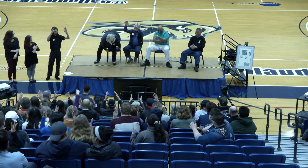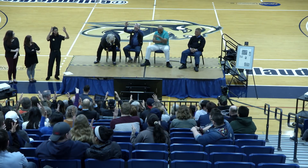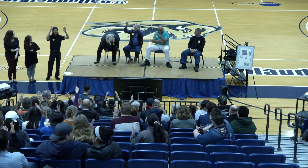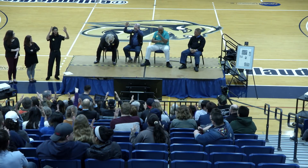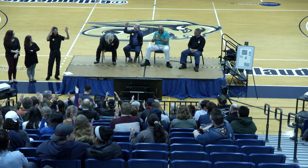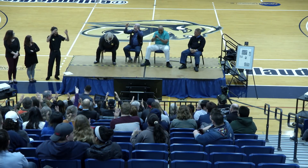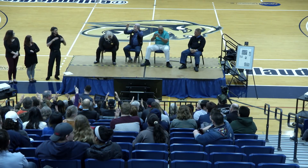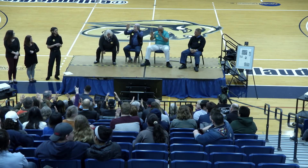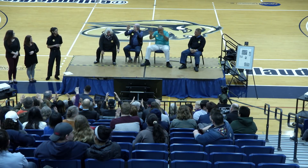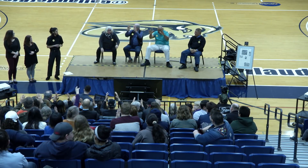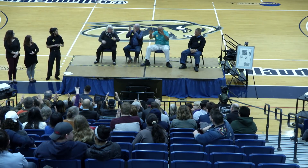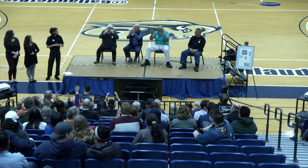Thank you.